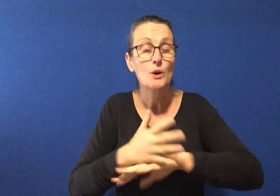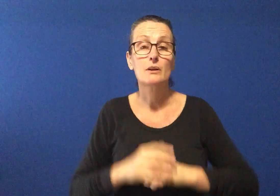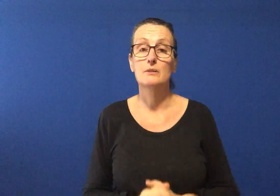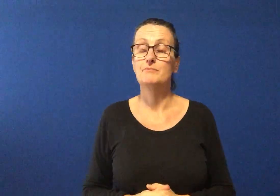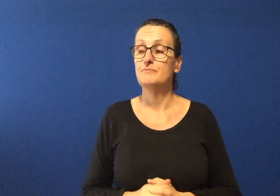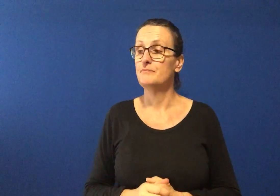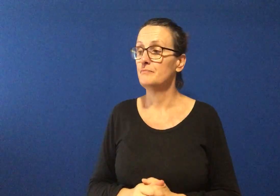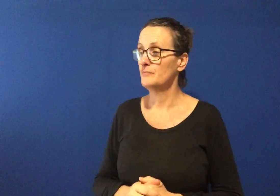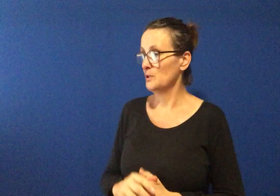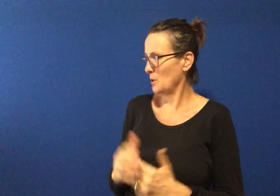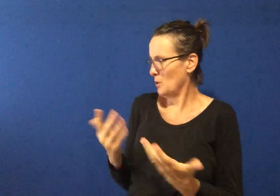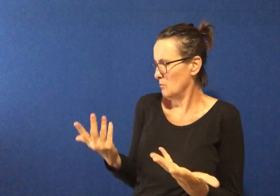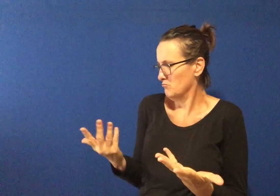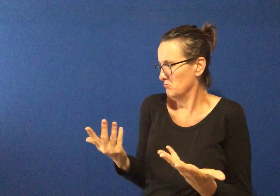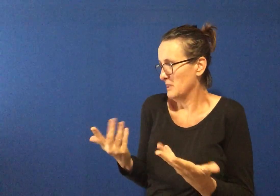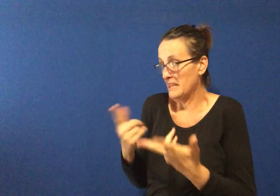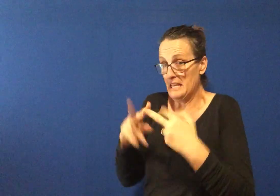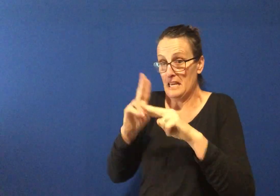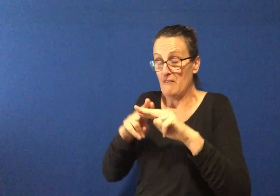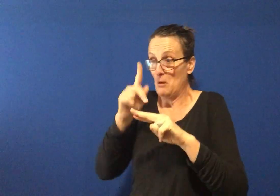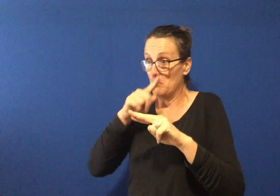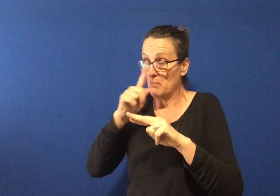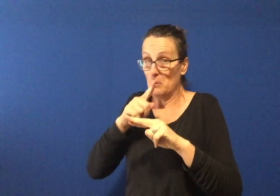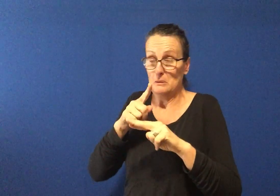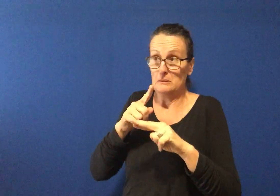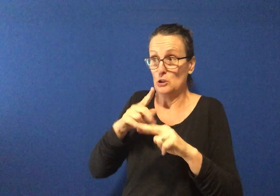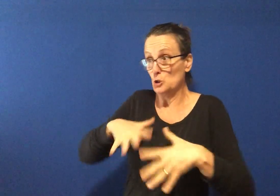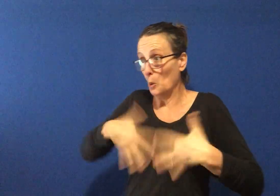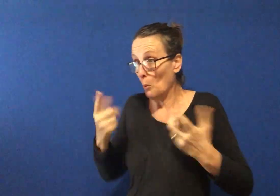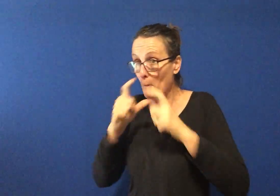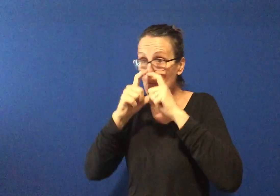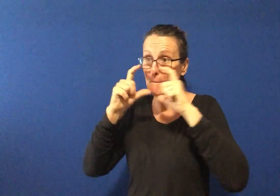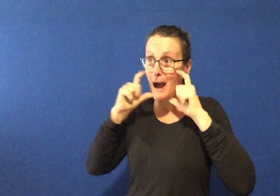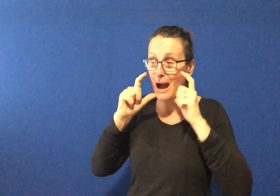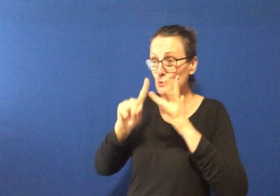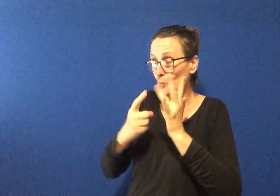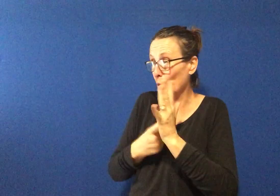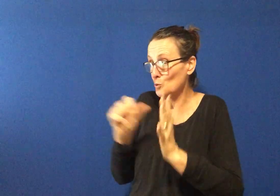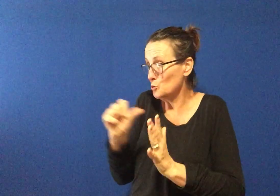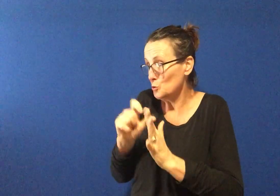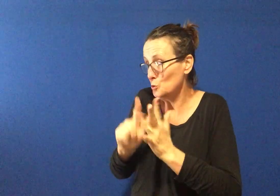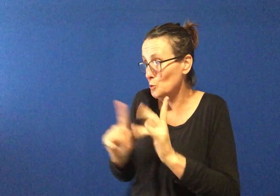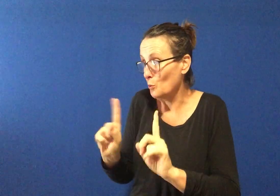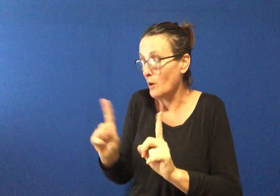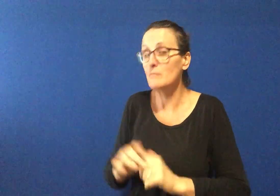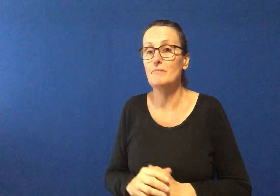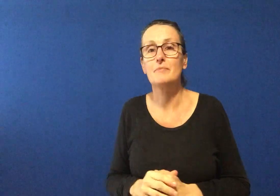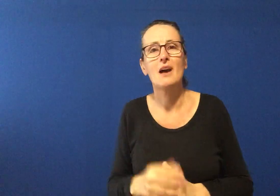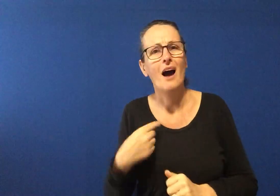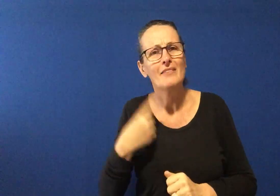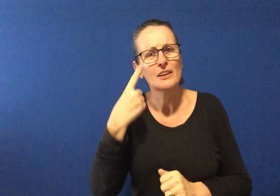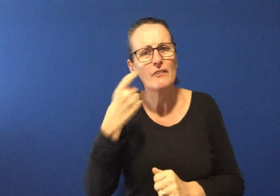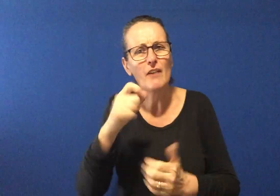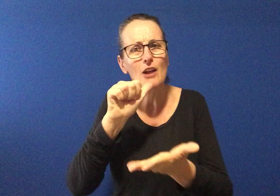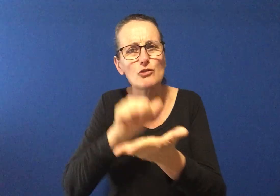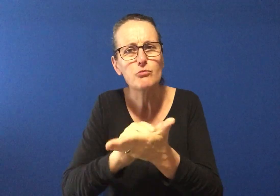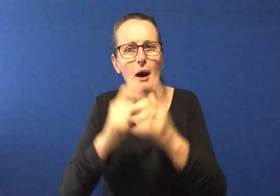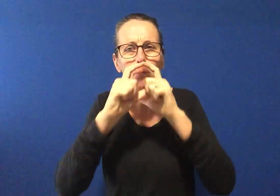when it comes to wearing a mask or requesting an exemption for wearing a mask? Well, I think it's finding a mask that you can breathe easily